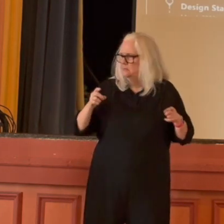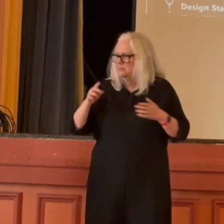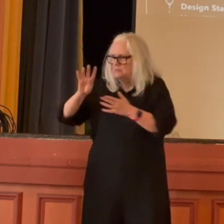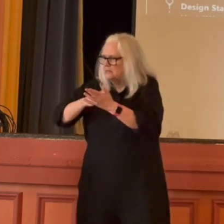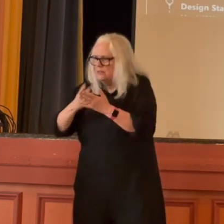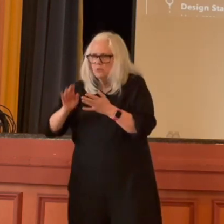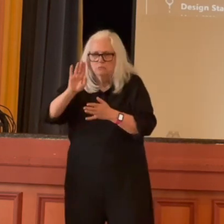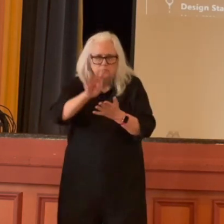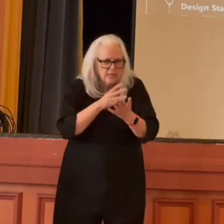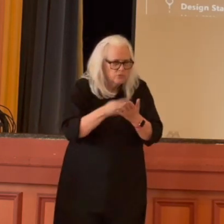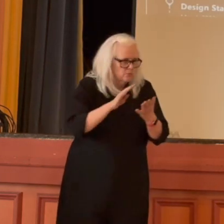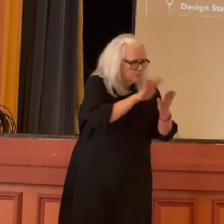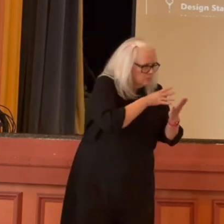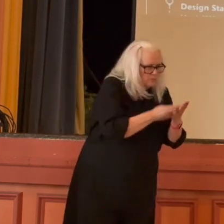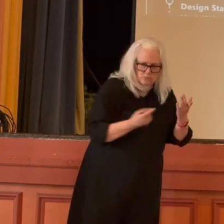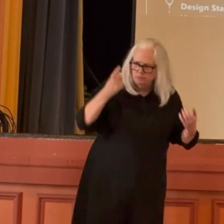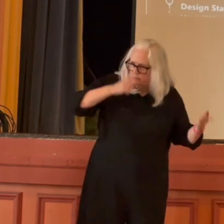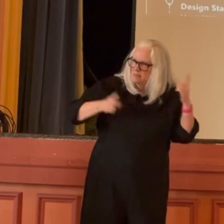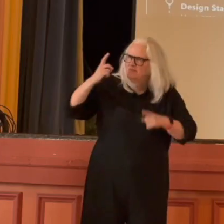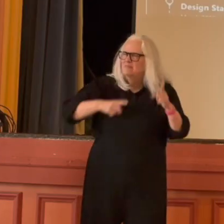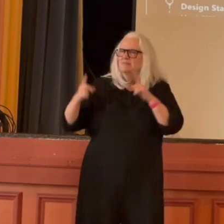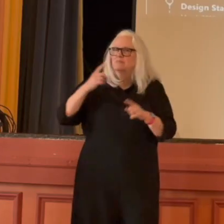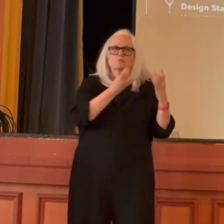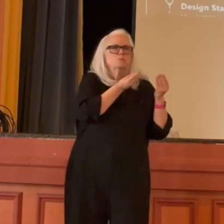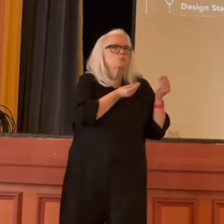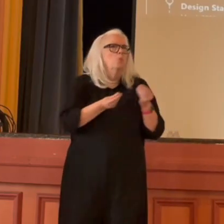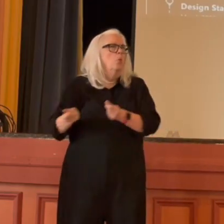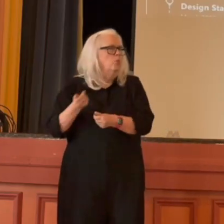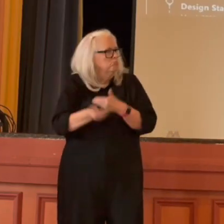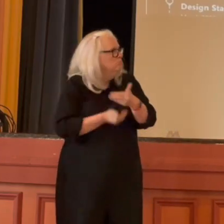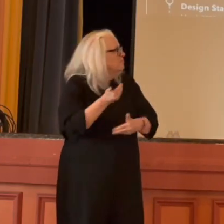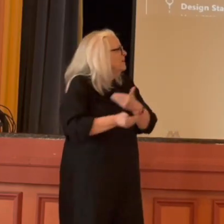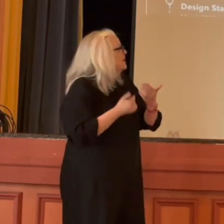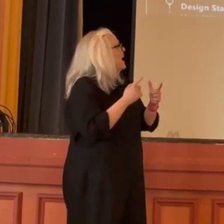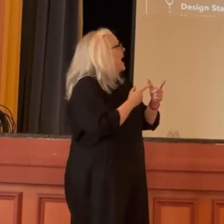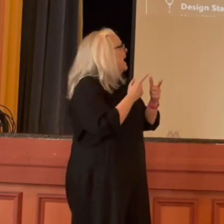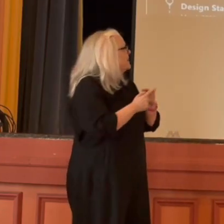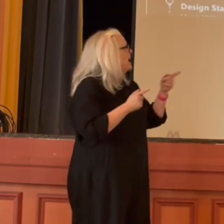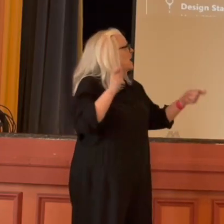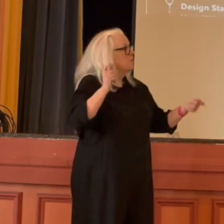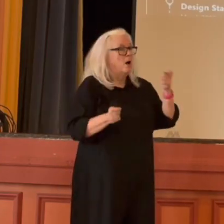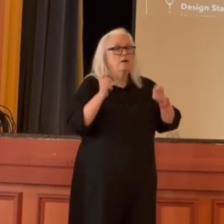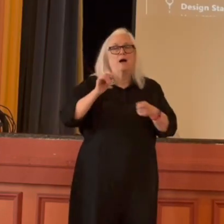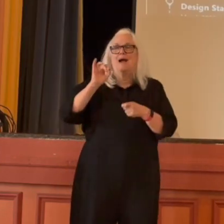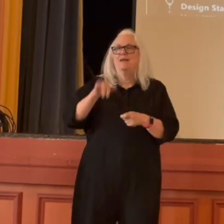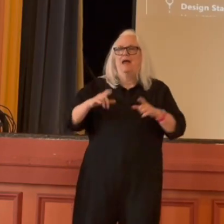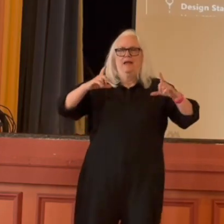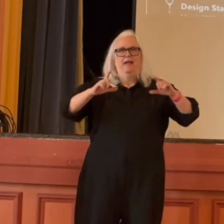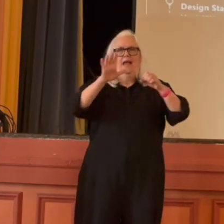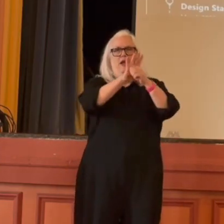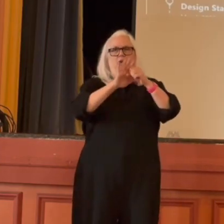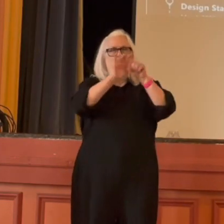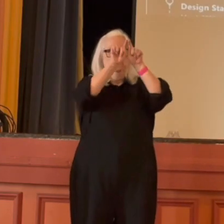together. And then the other piece would be modifying the manhole here at Mackinac, or at Louisiana